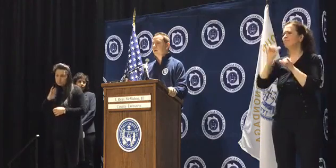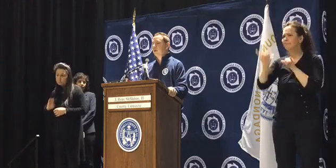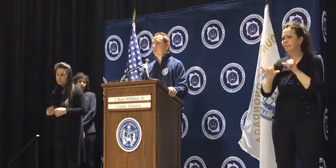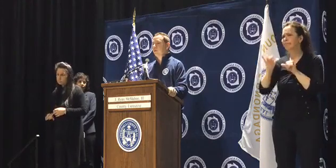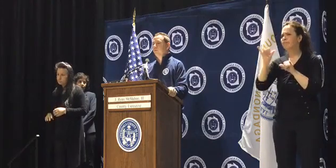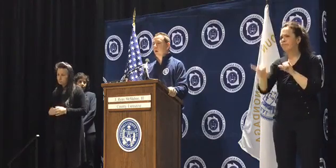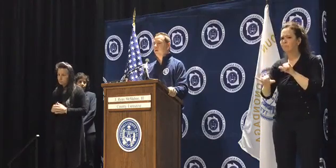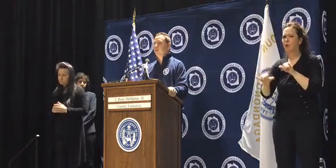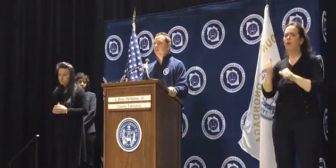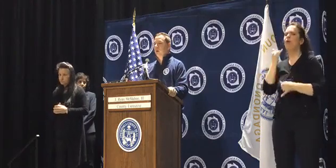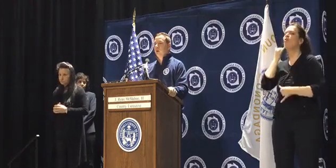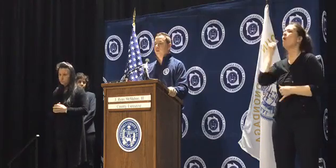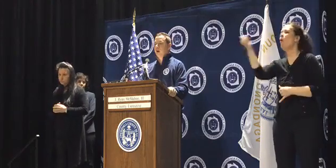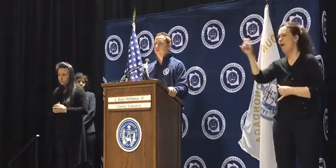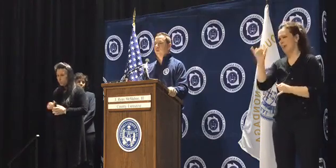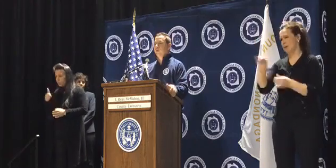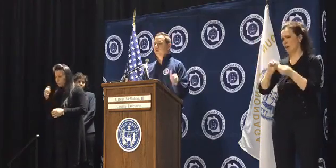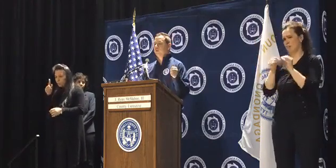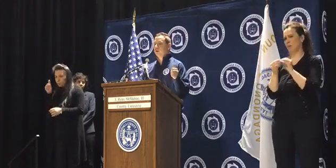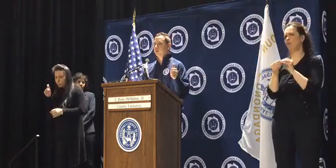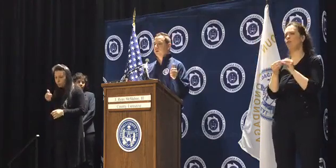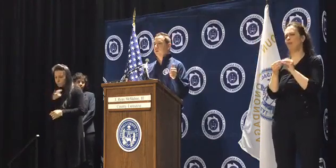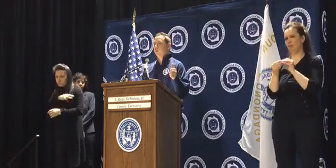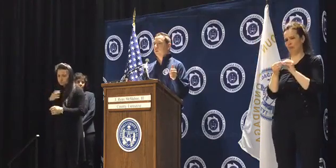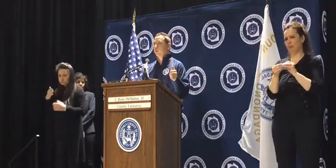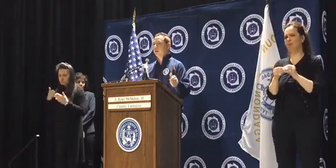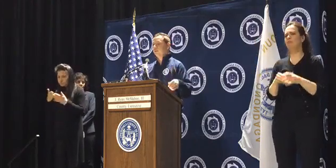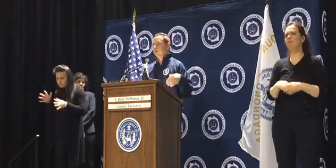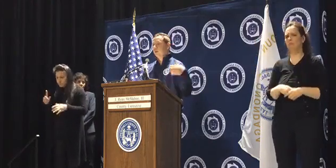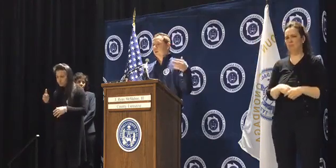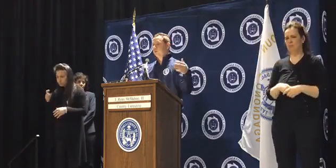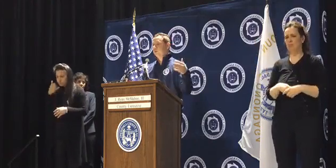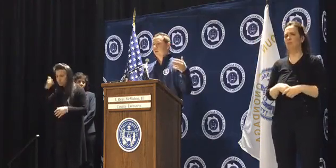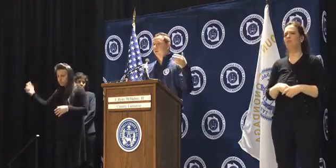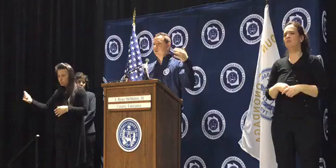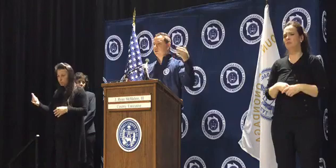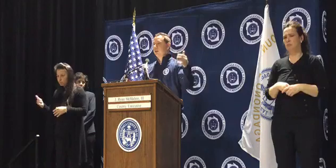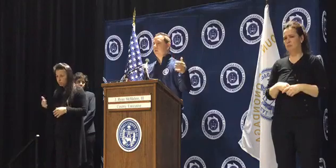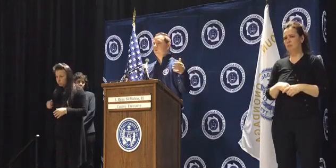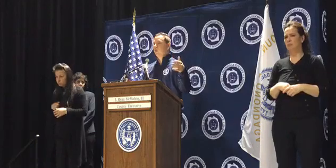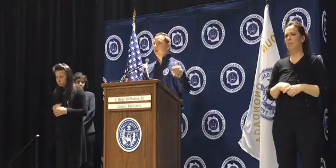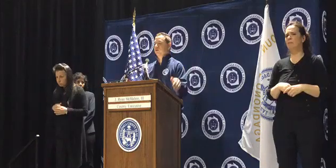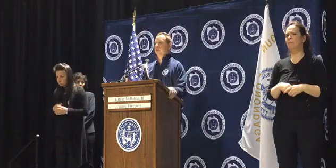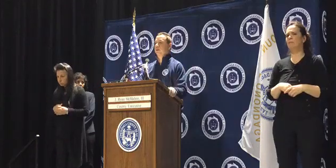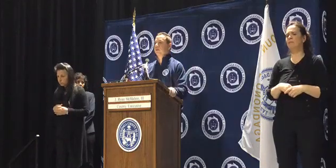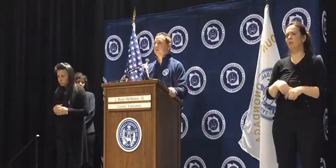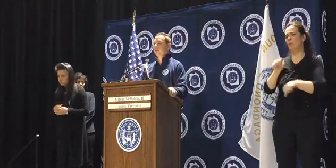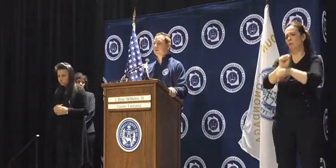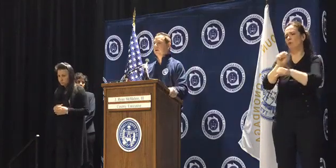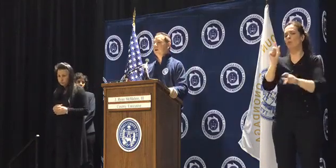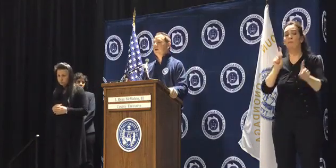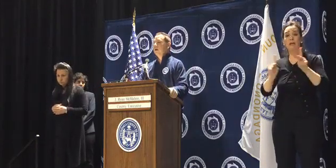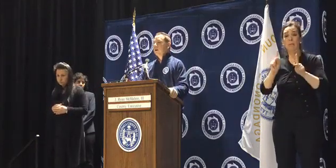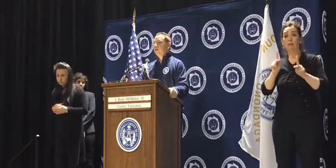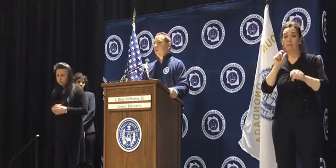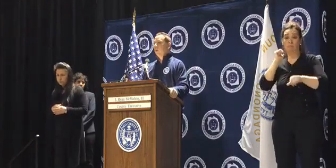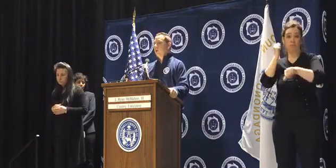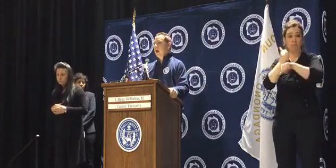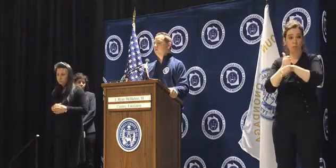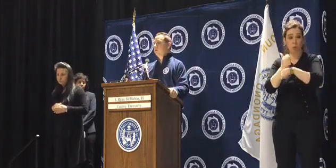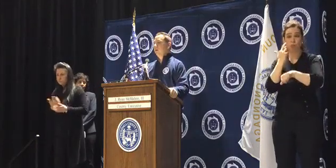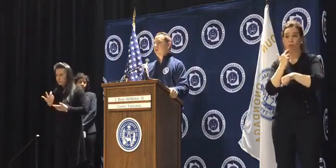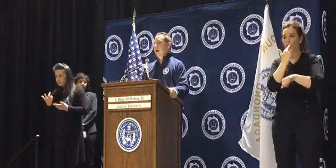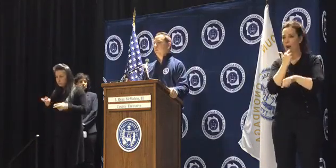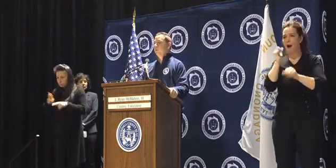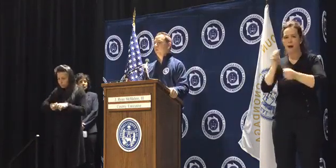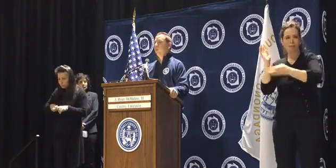line. We've partnered with all of our food infrastructure that we work with on a daily basis, but in addition to that, we've built restaurants into this. And so we